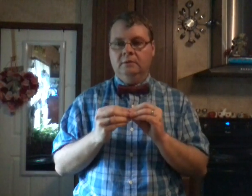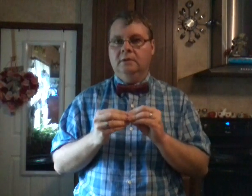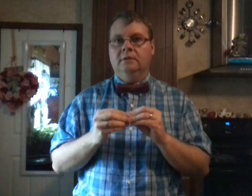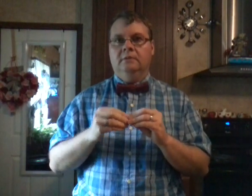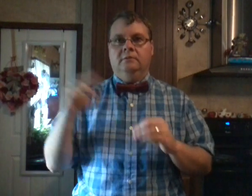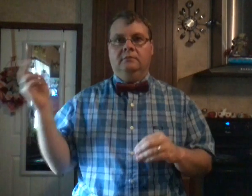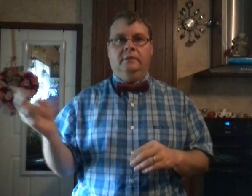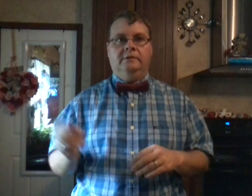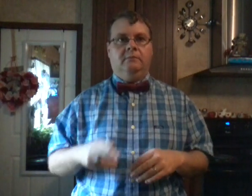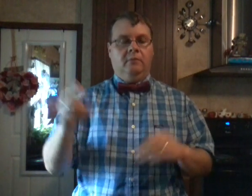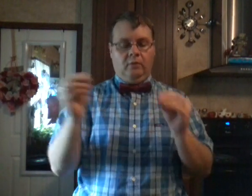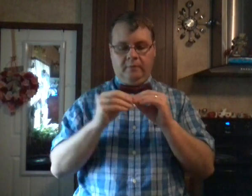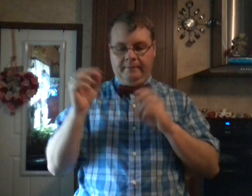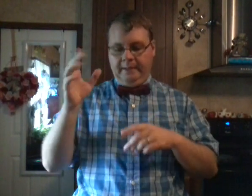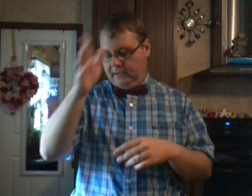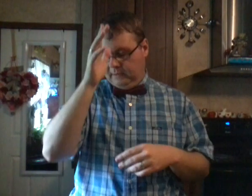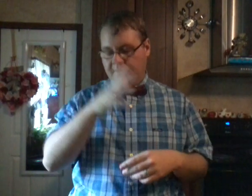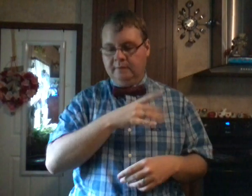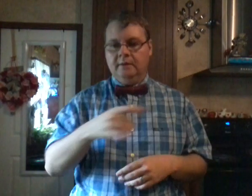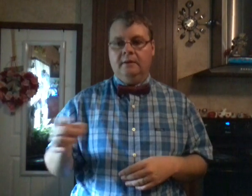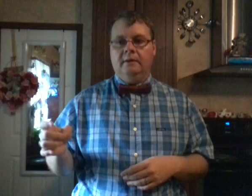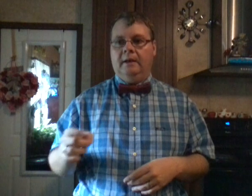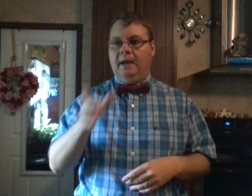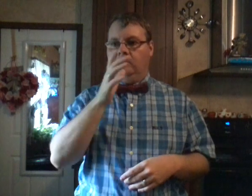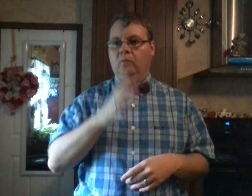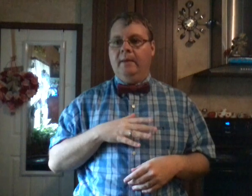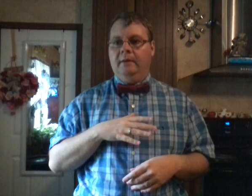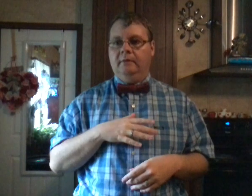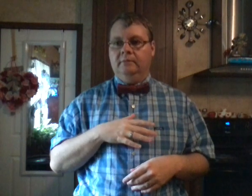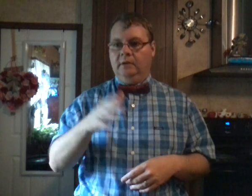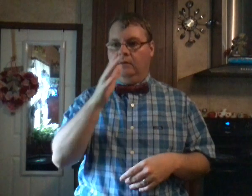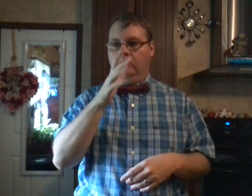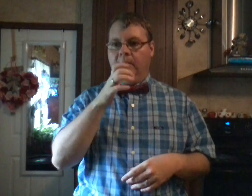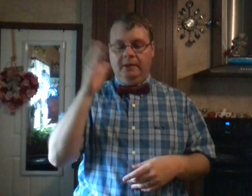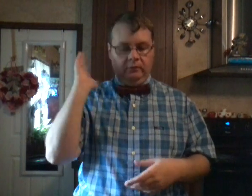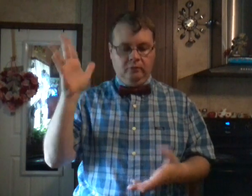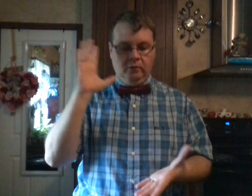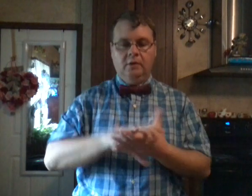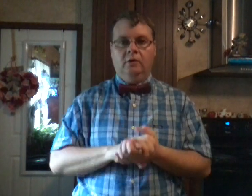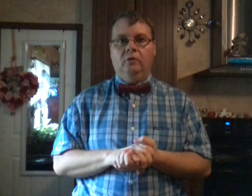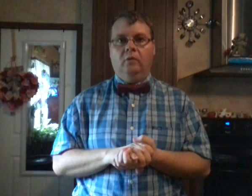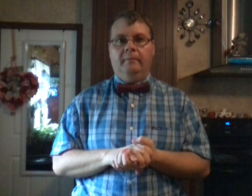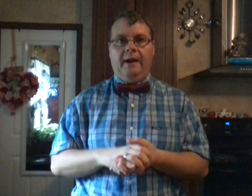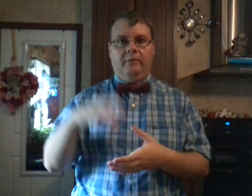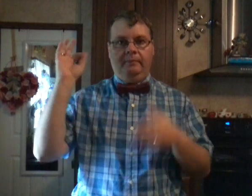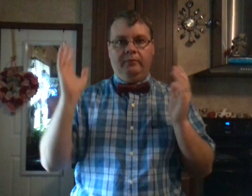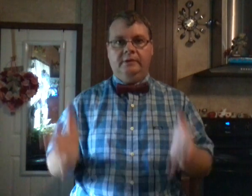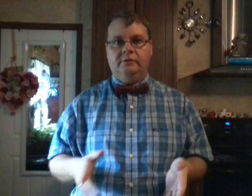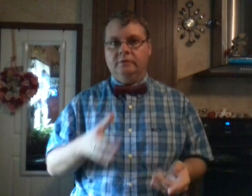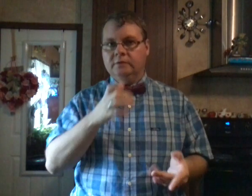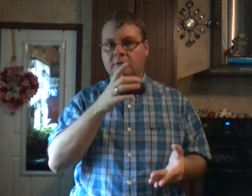raise up more men and like women you know women who will marry preachers